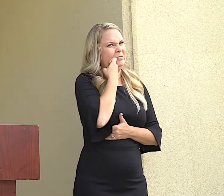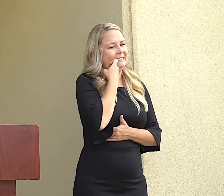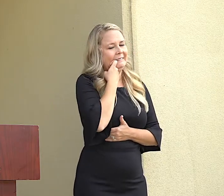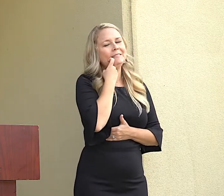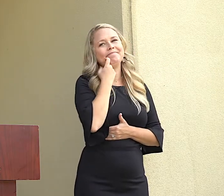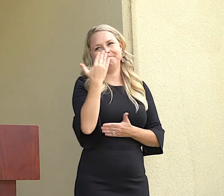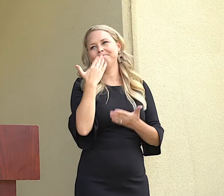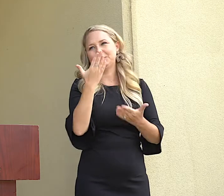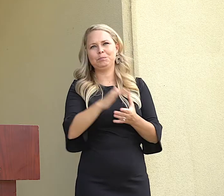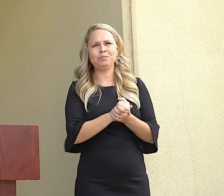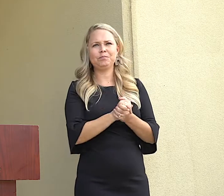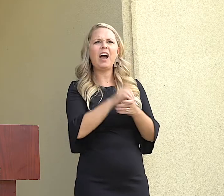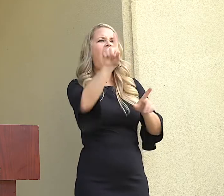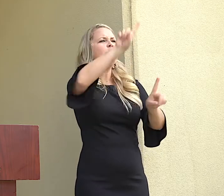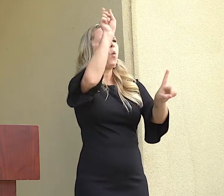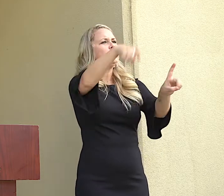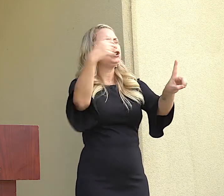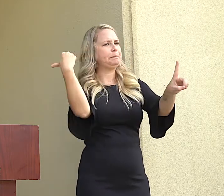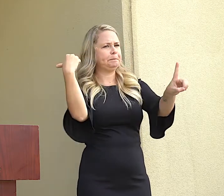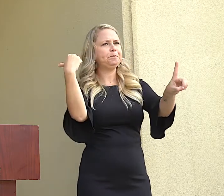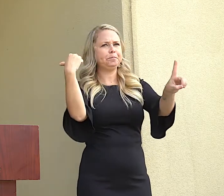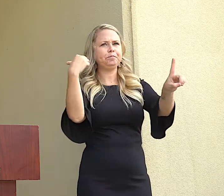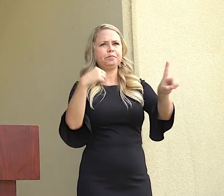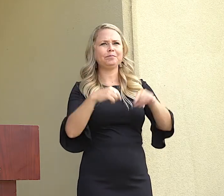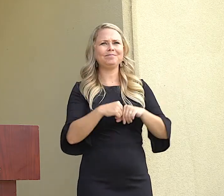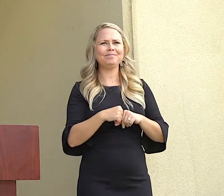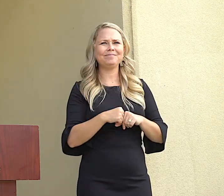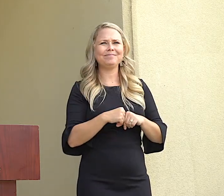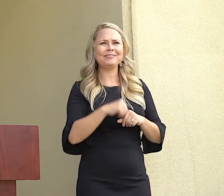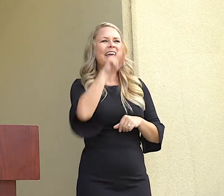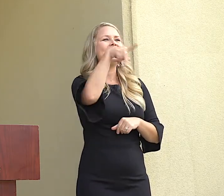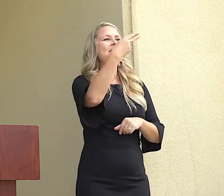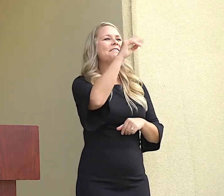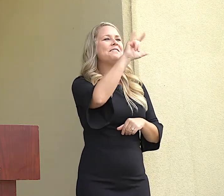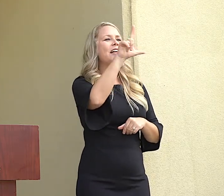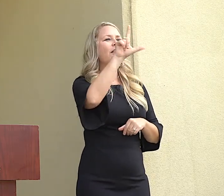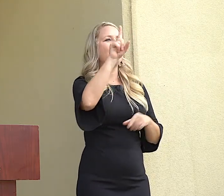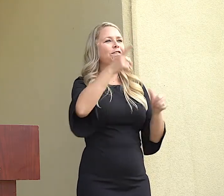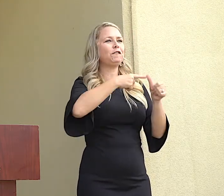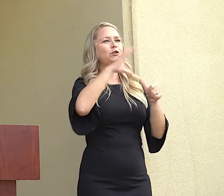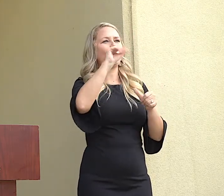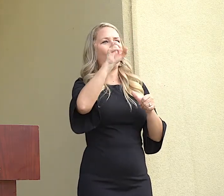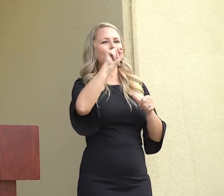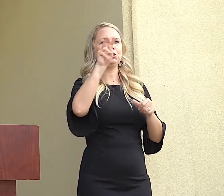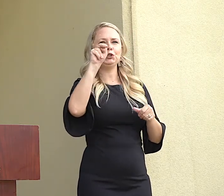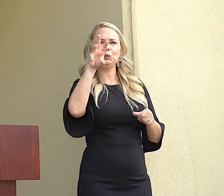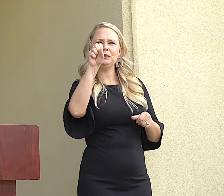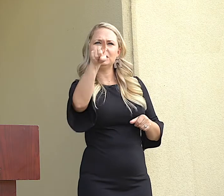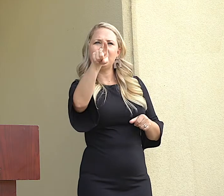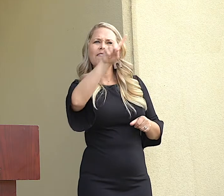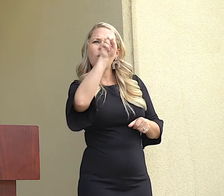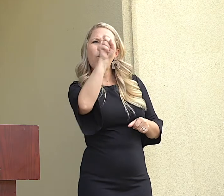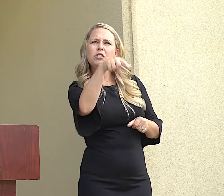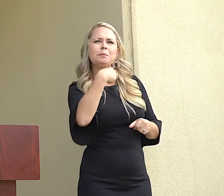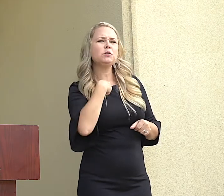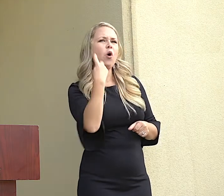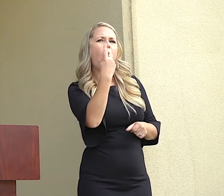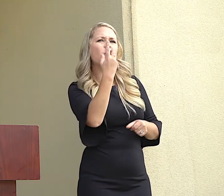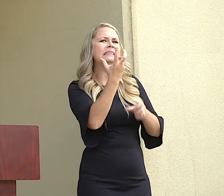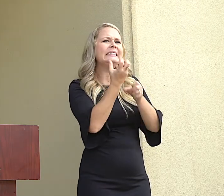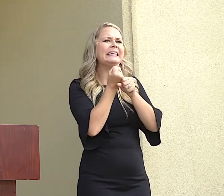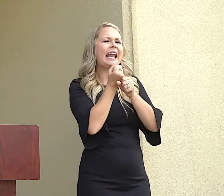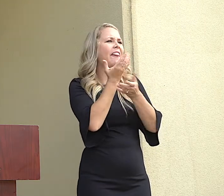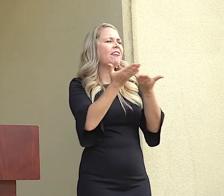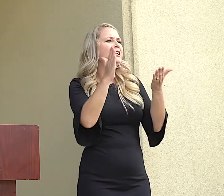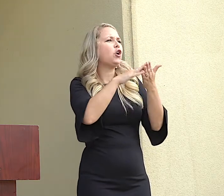Thank you. Doctor, I have a question as well. Philip with FirstCoast News. Just a question, because I know we're always just getting these things